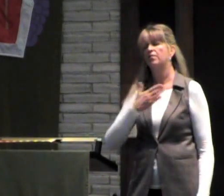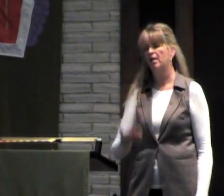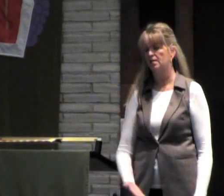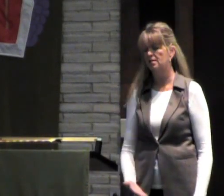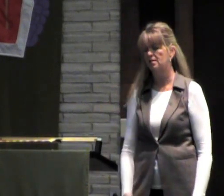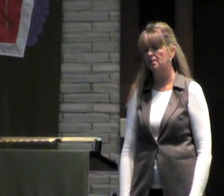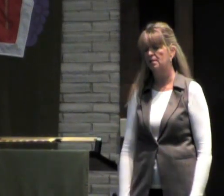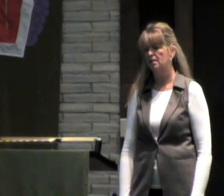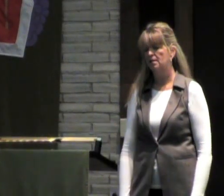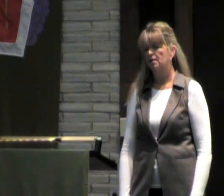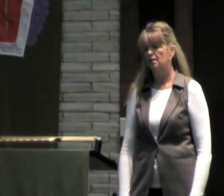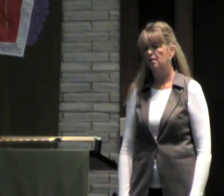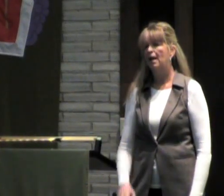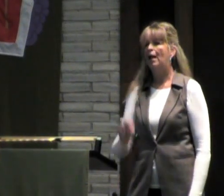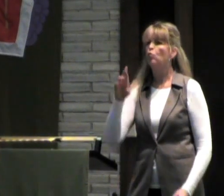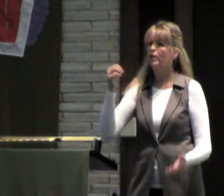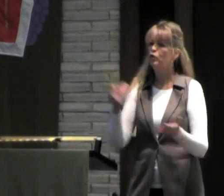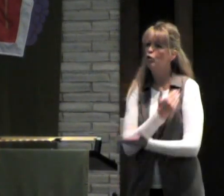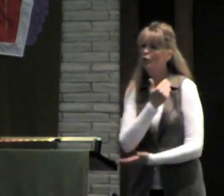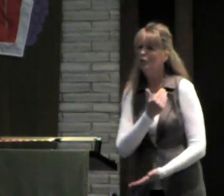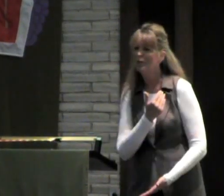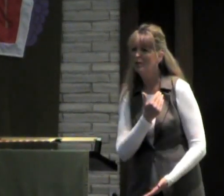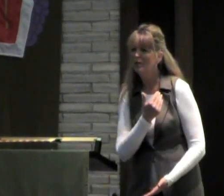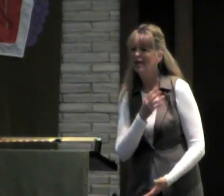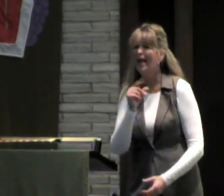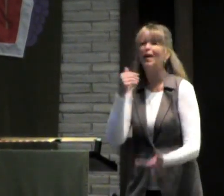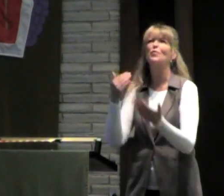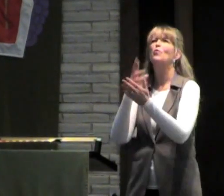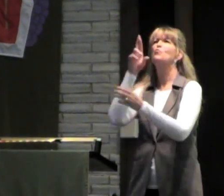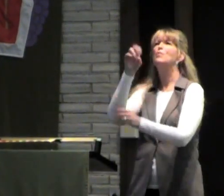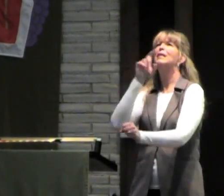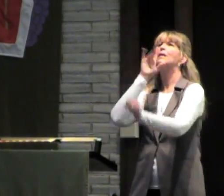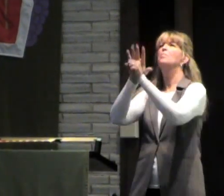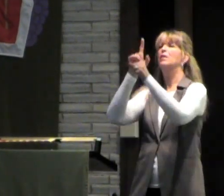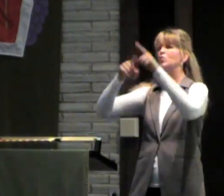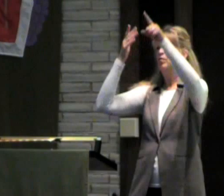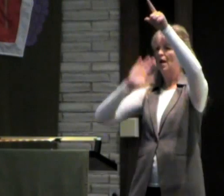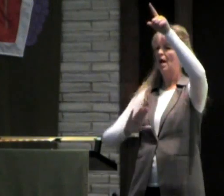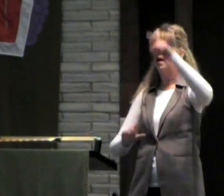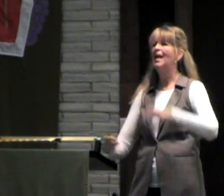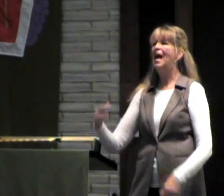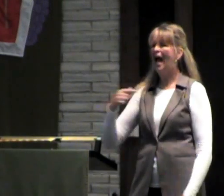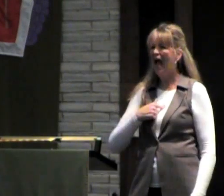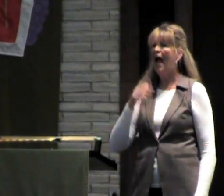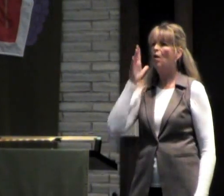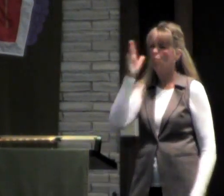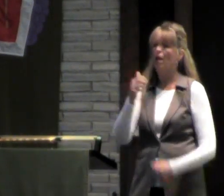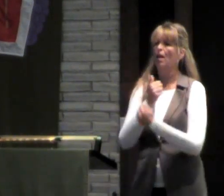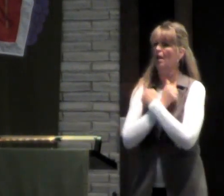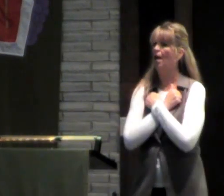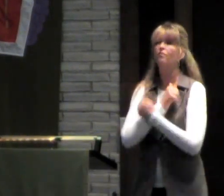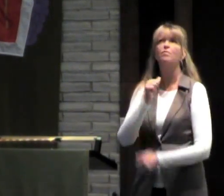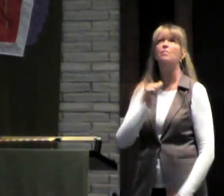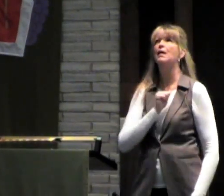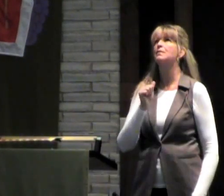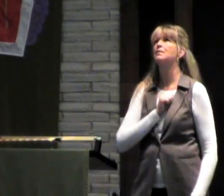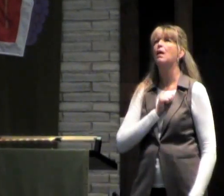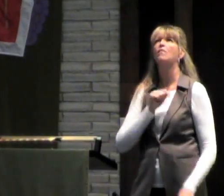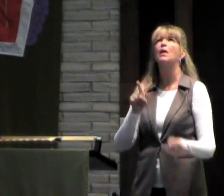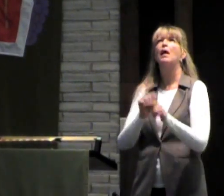repent and confess and renew and recommit yourself to God and think, I will love